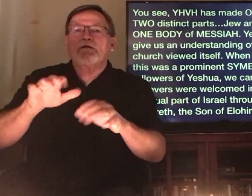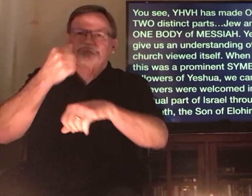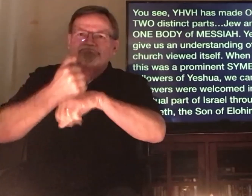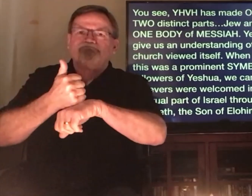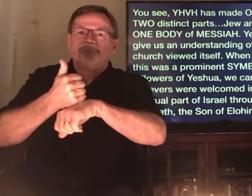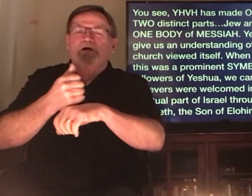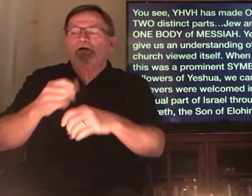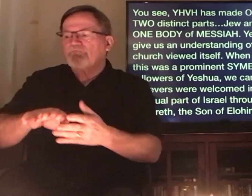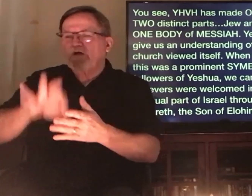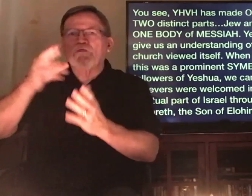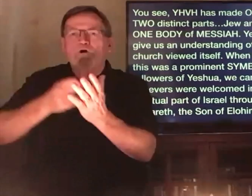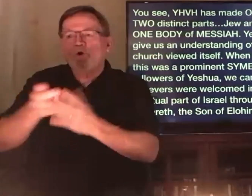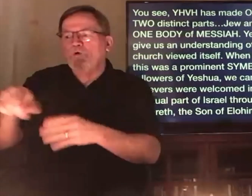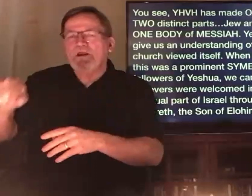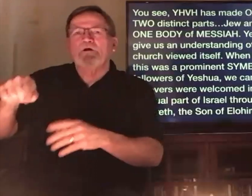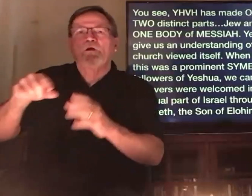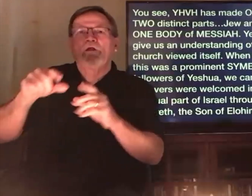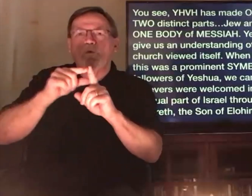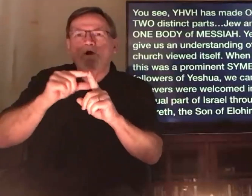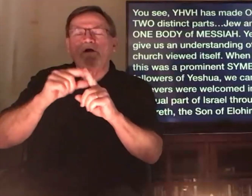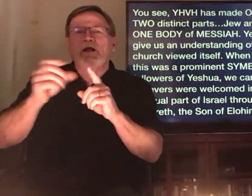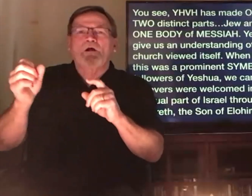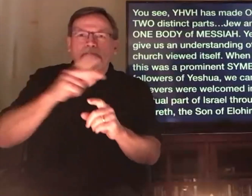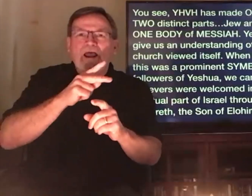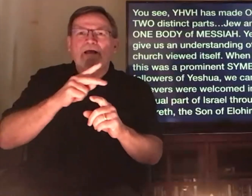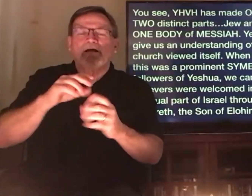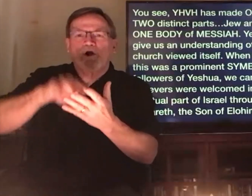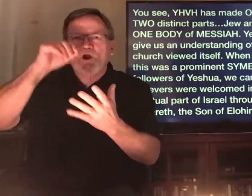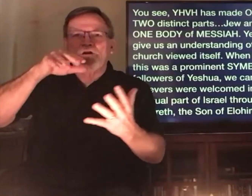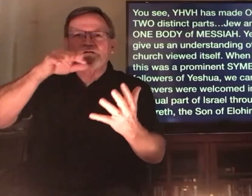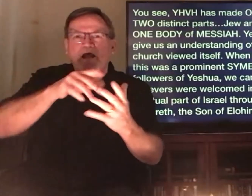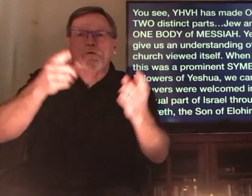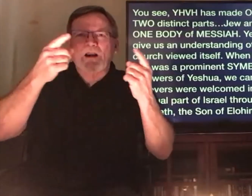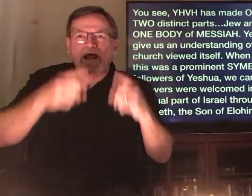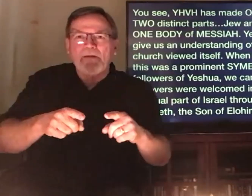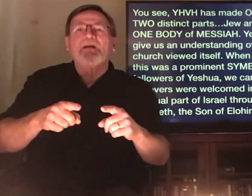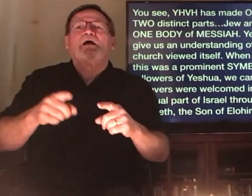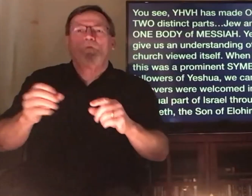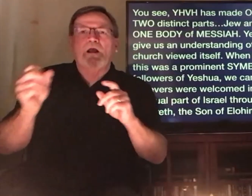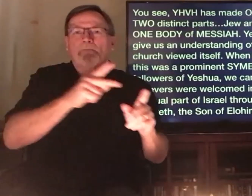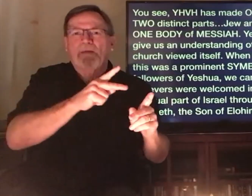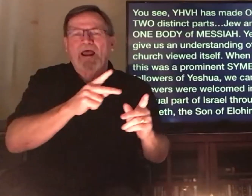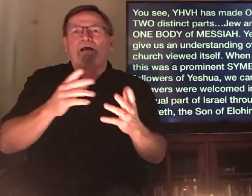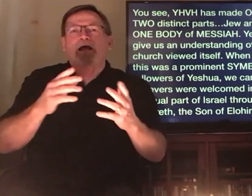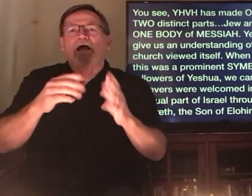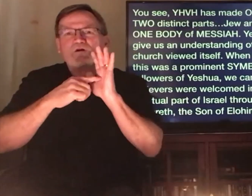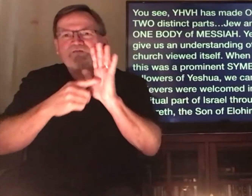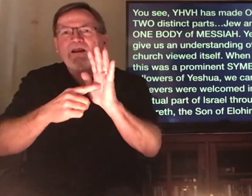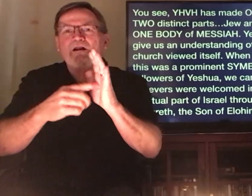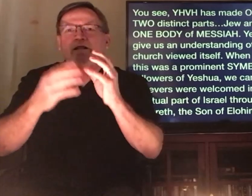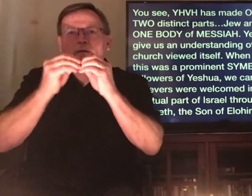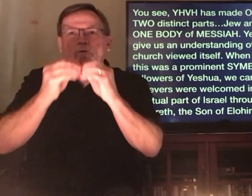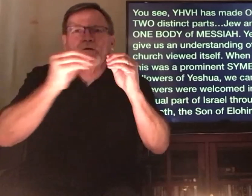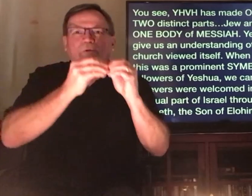and more. We see the truth. Whoa, the more fire for the Lord to go and heal the living and